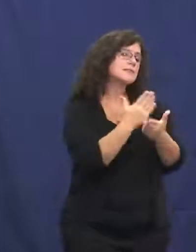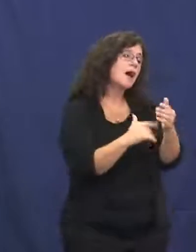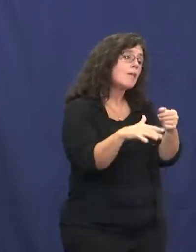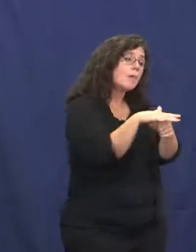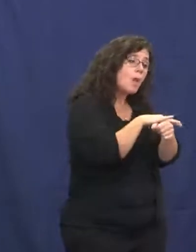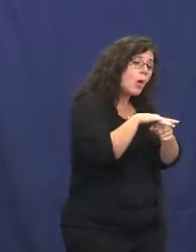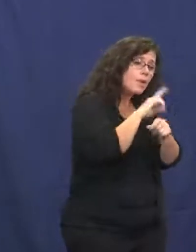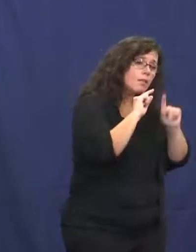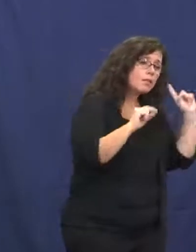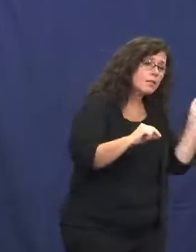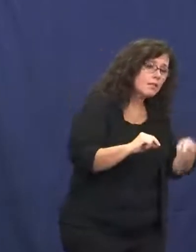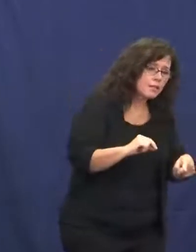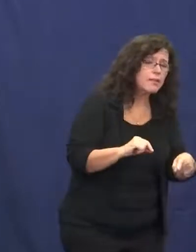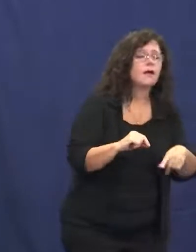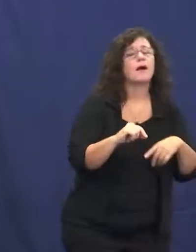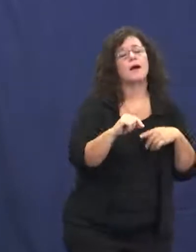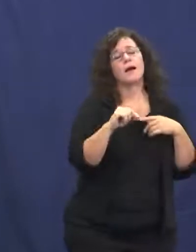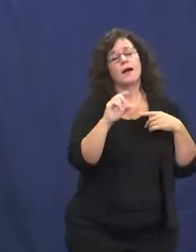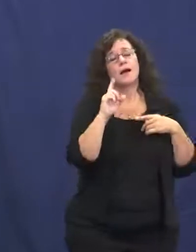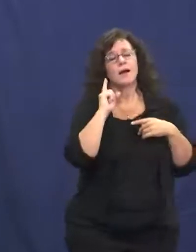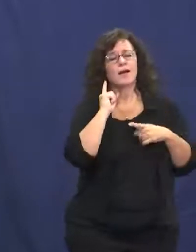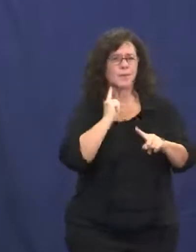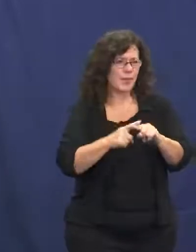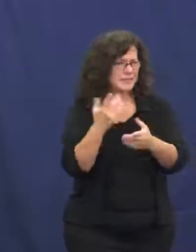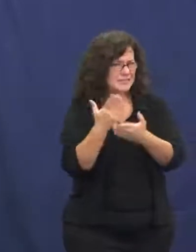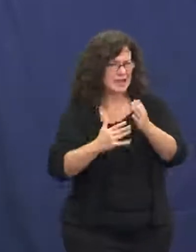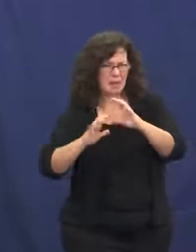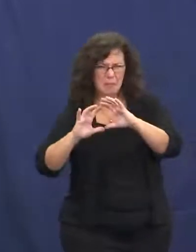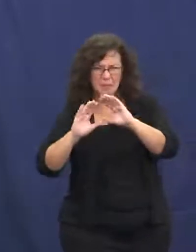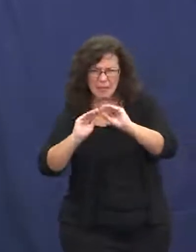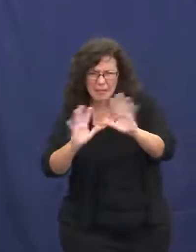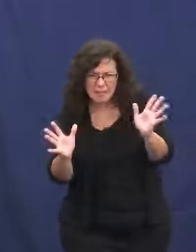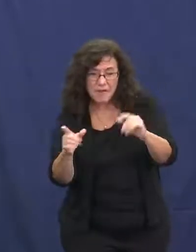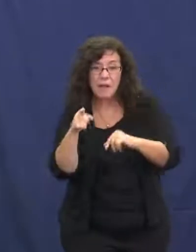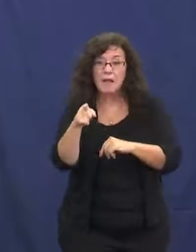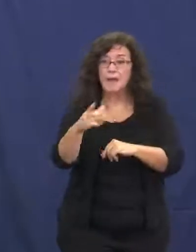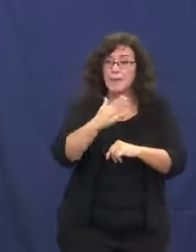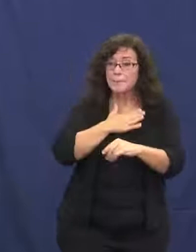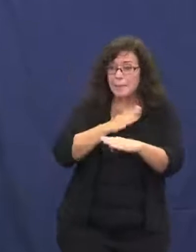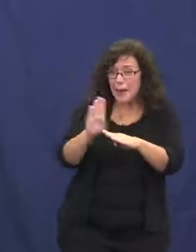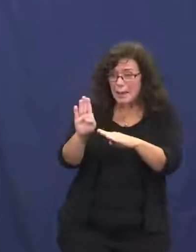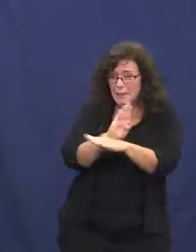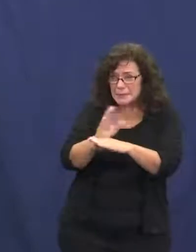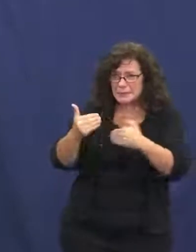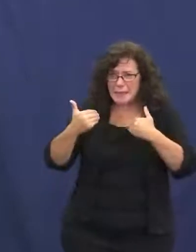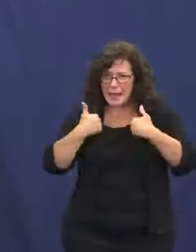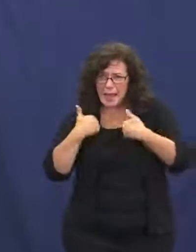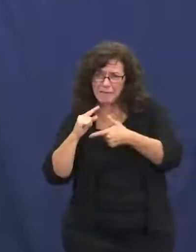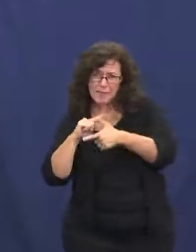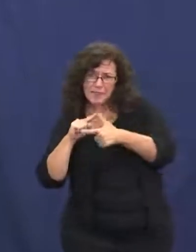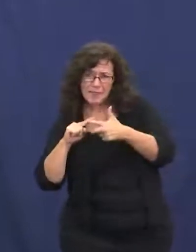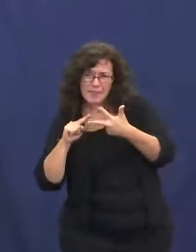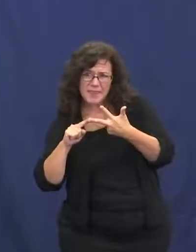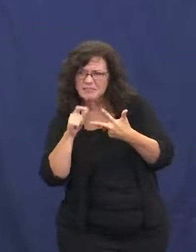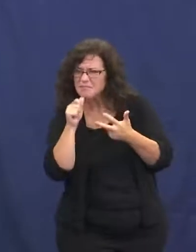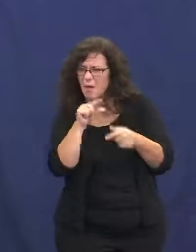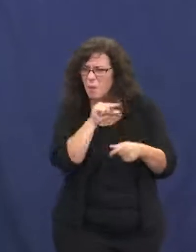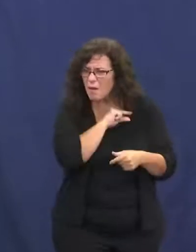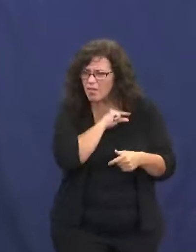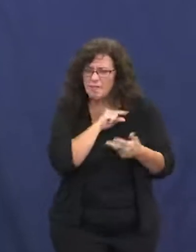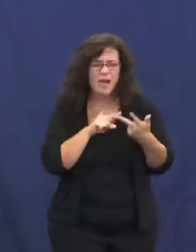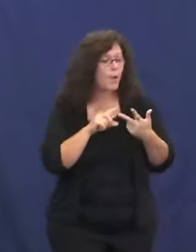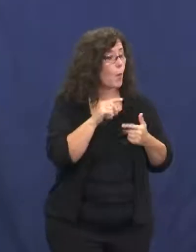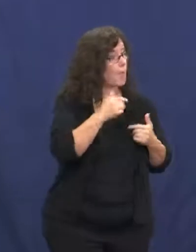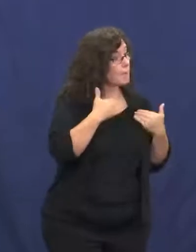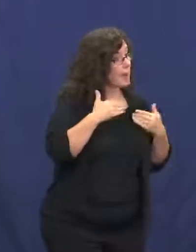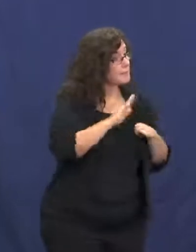there's clarifications, which category does my business belong in? Is this part of my business allowed? And there's ongoing communication between